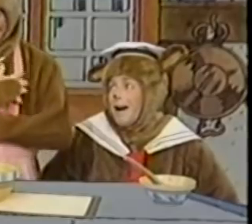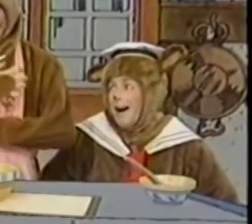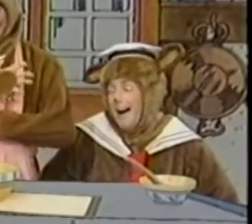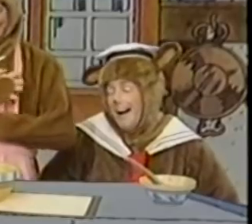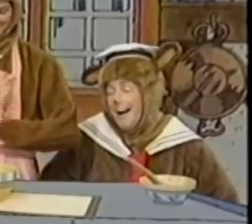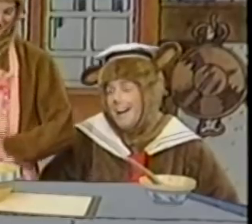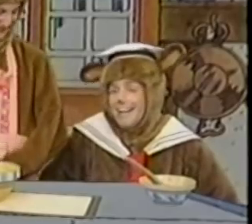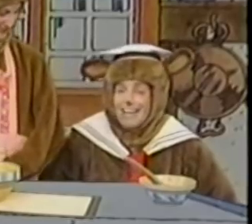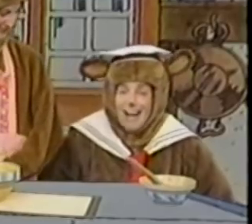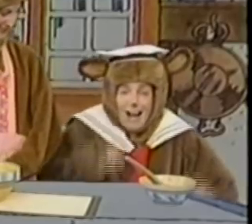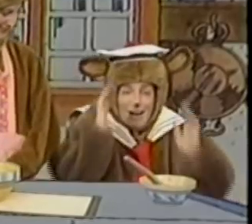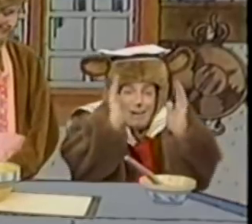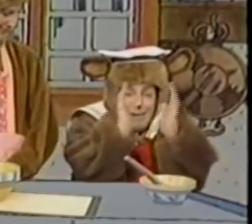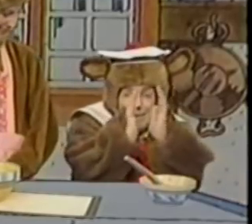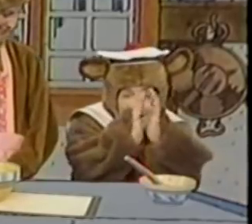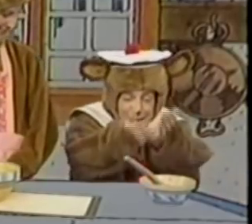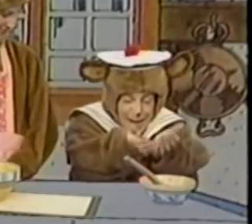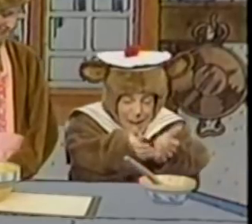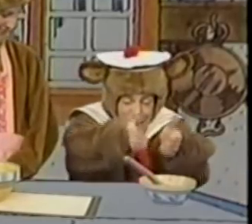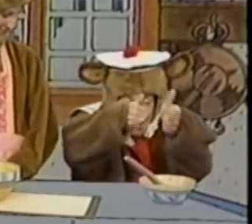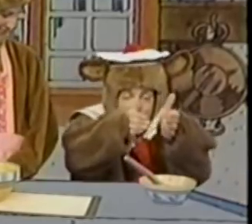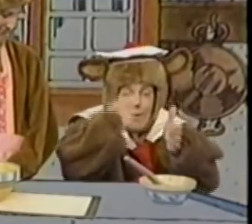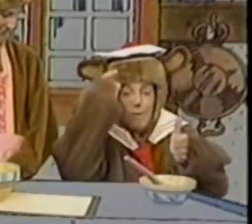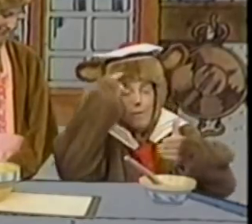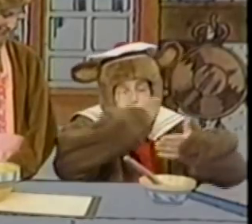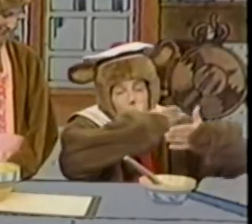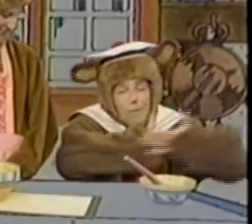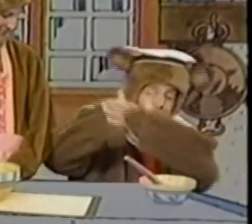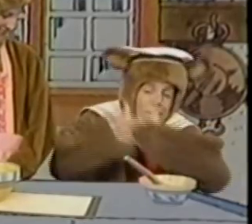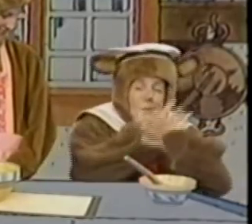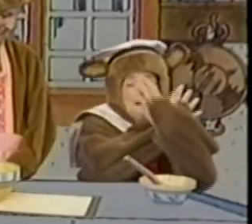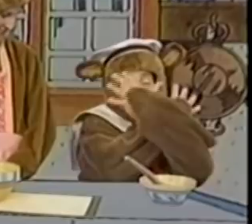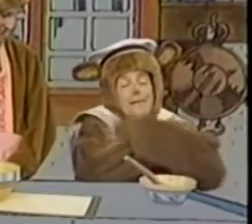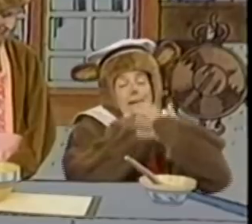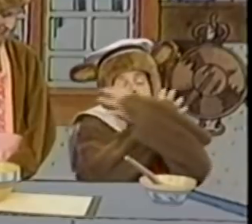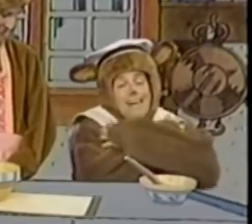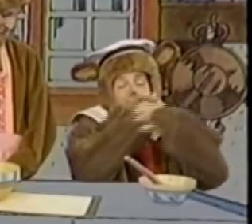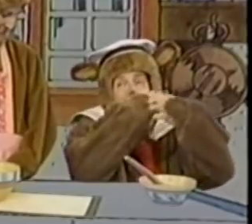bear, and a little bowl for baby bear.